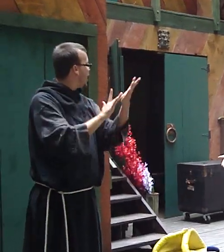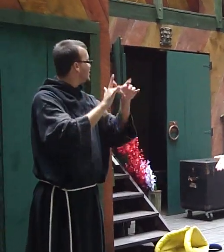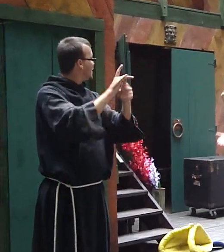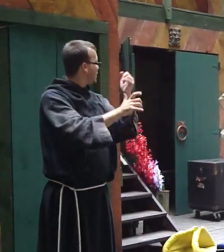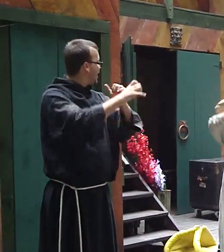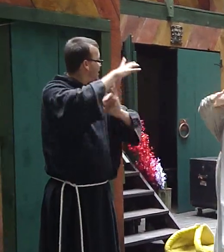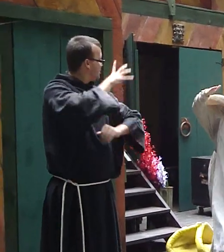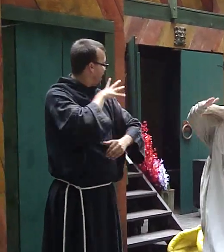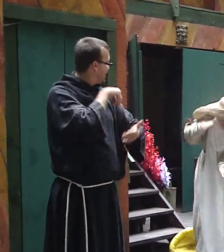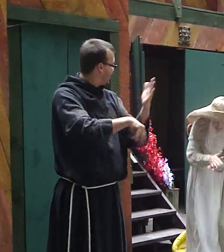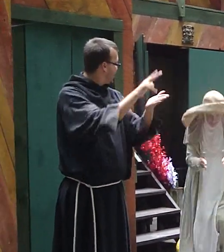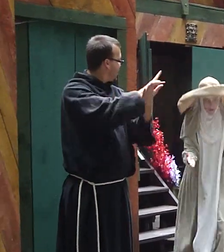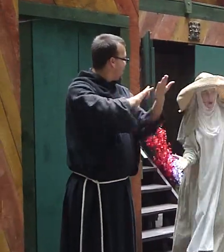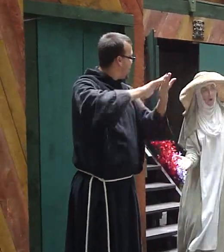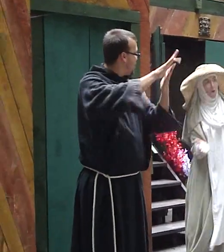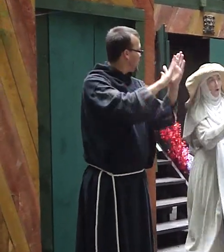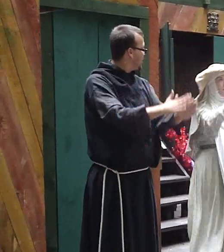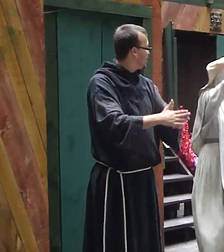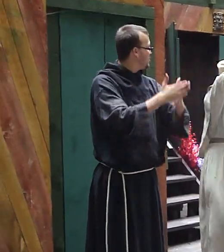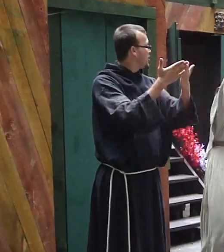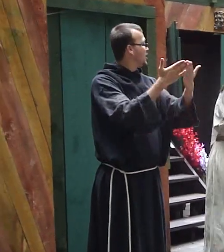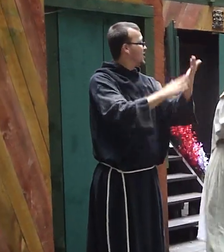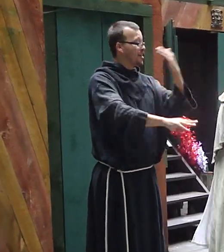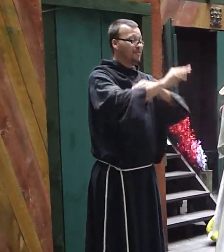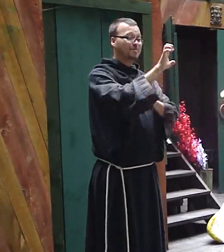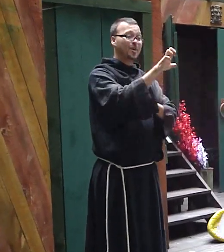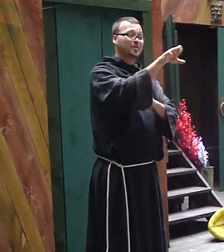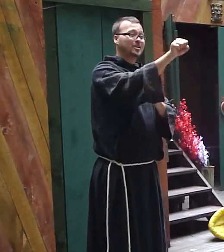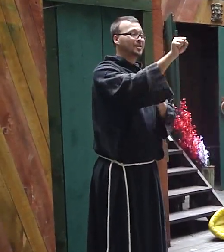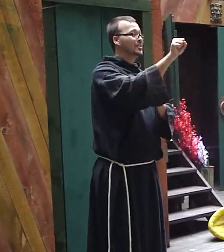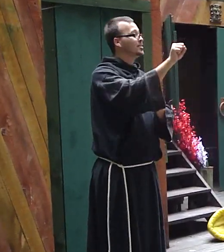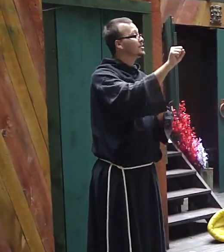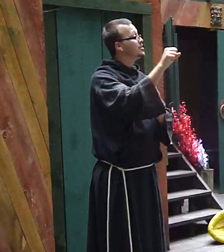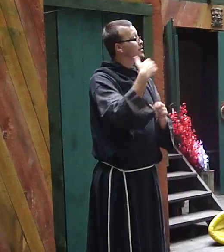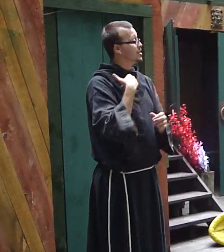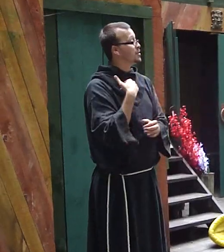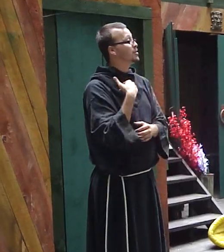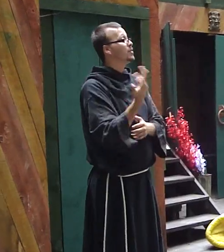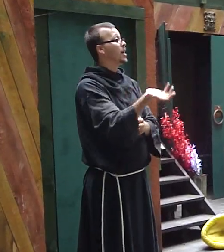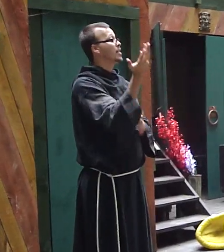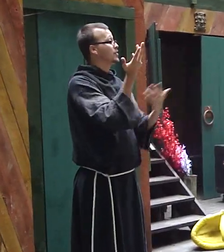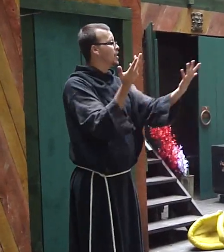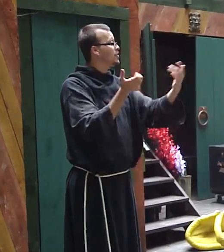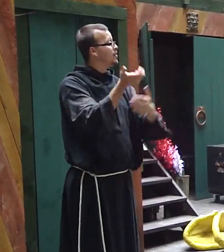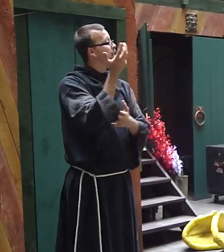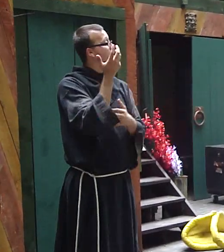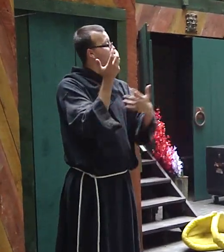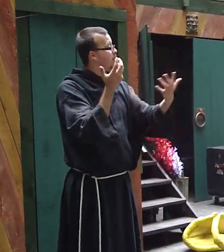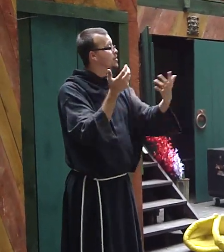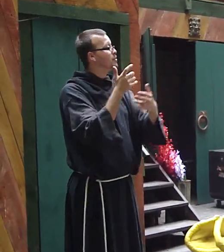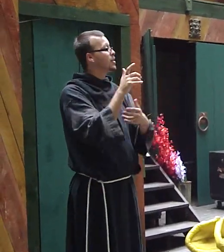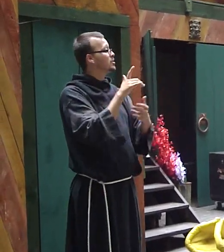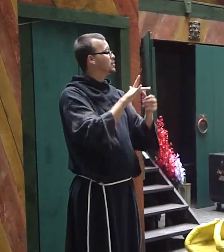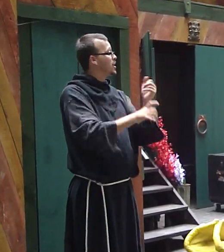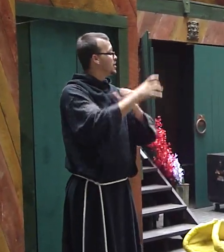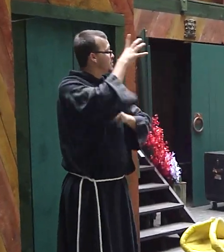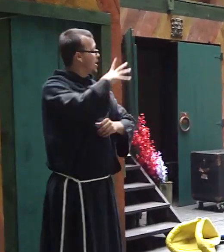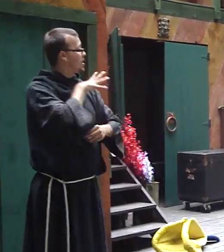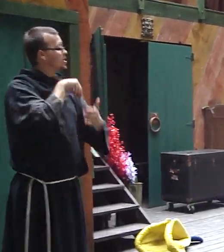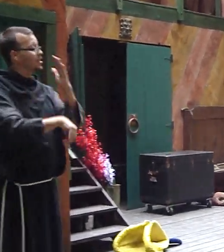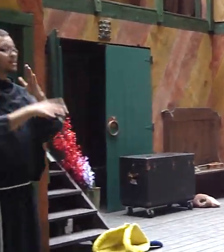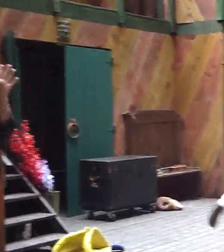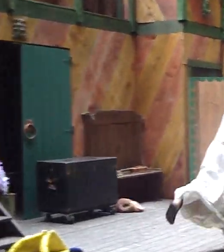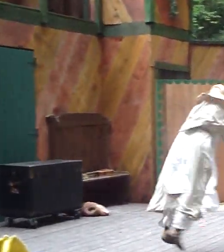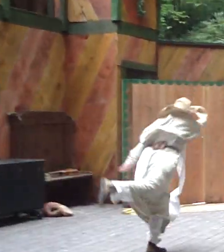Paul. Constipated men in the holy books of one more time. There were five. It's fire in that book. Constipated